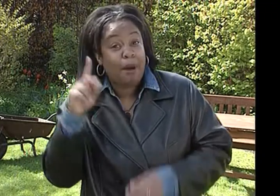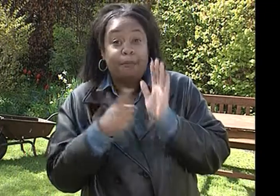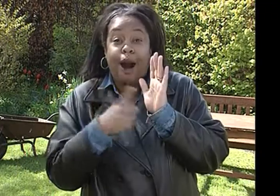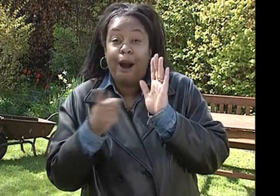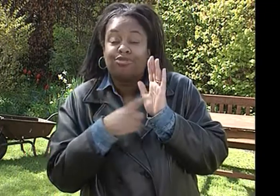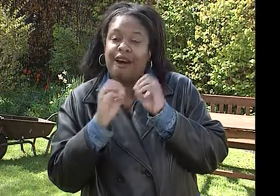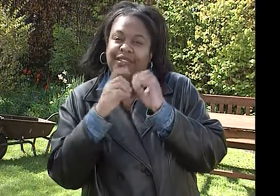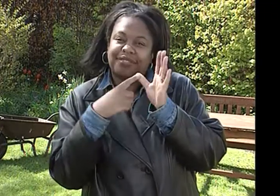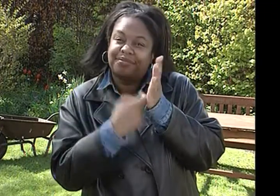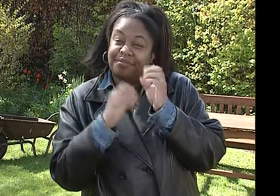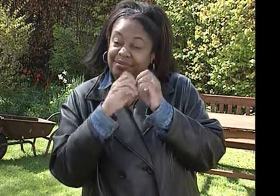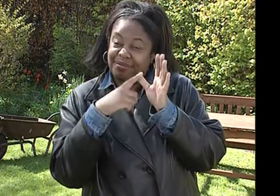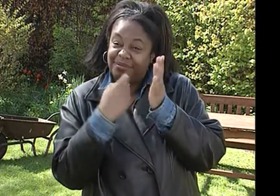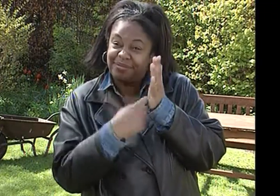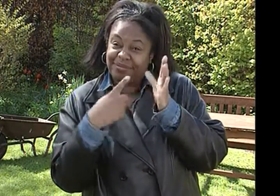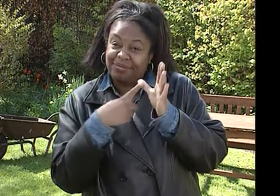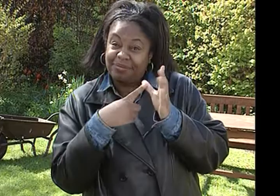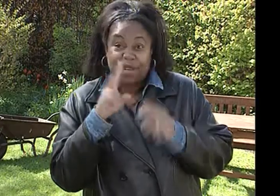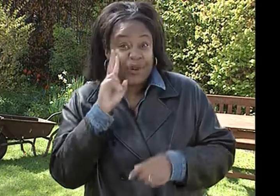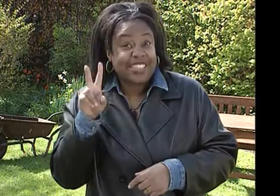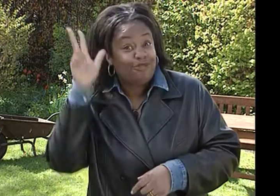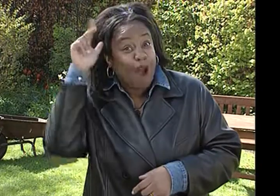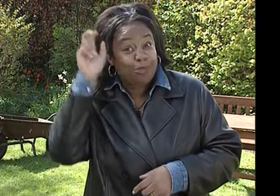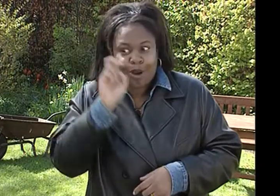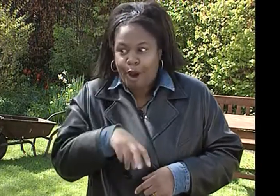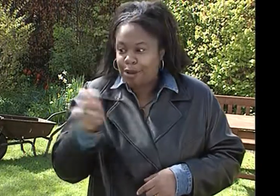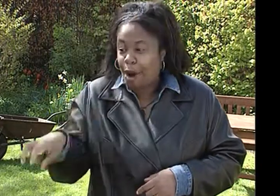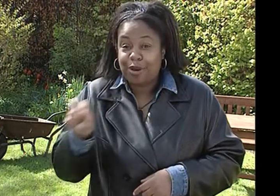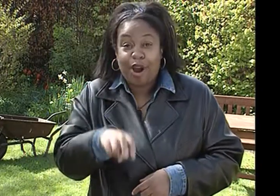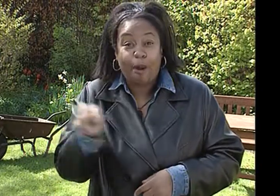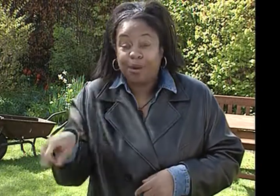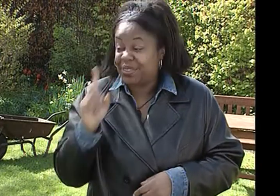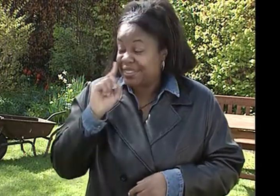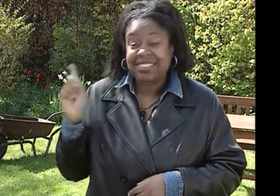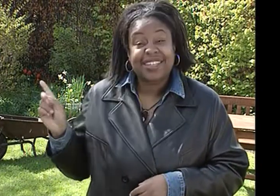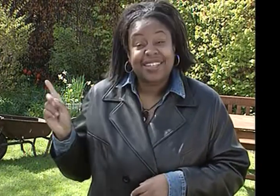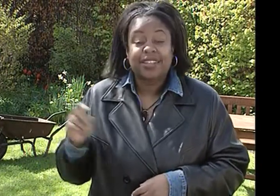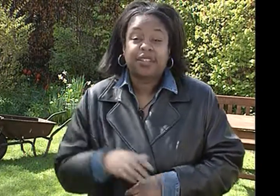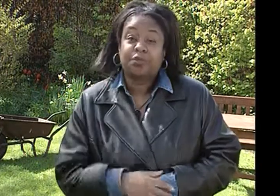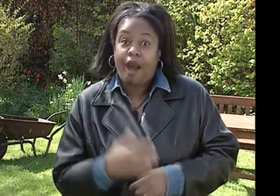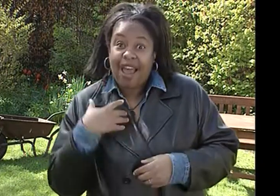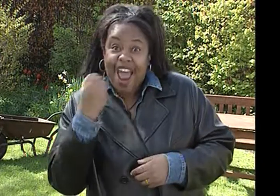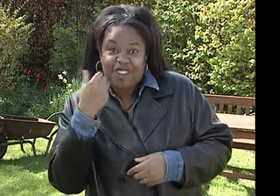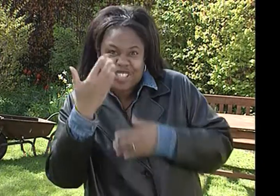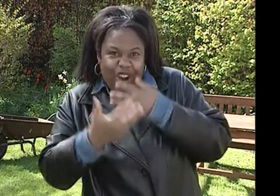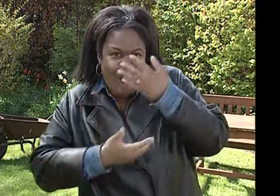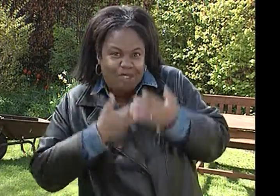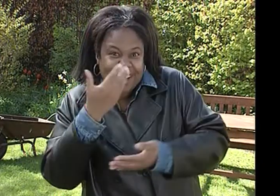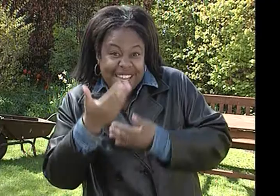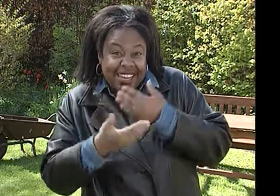Hello, my name is Barbara. Did you see the rabbit hopping about? I have a story